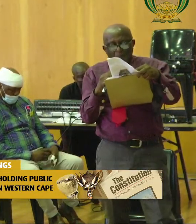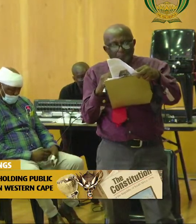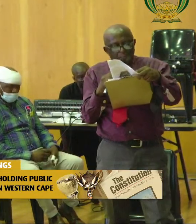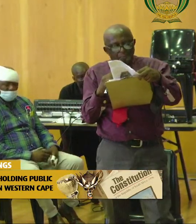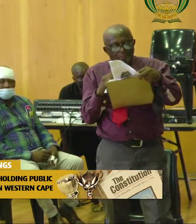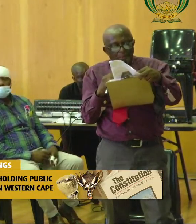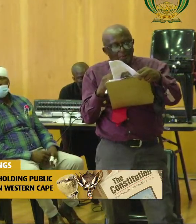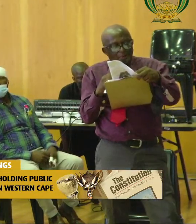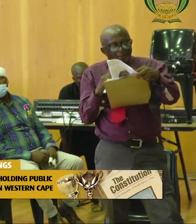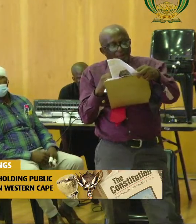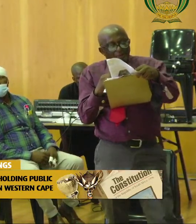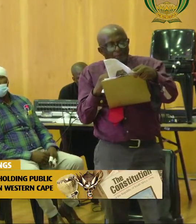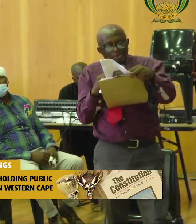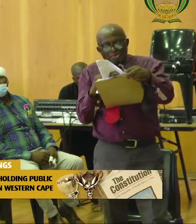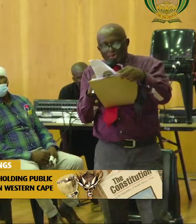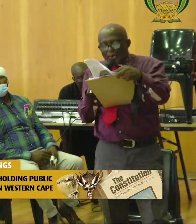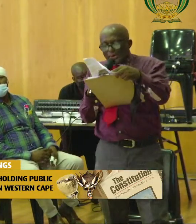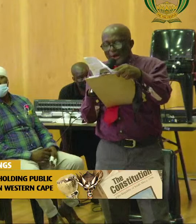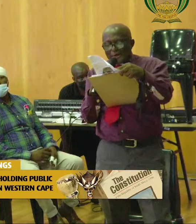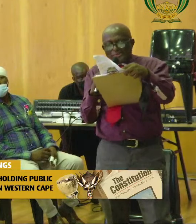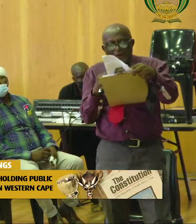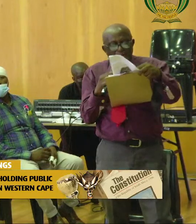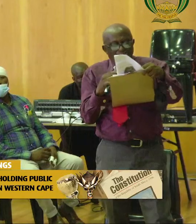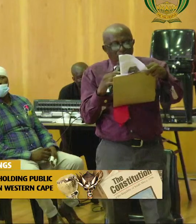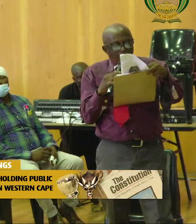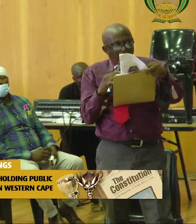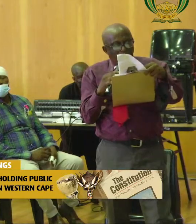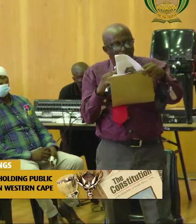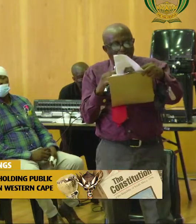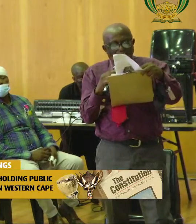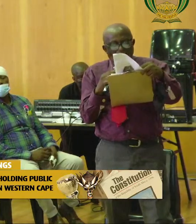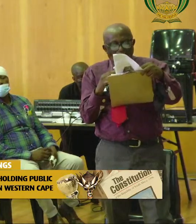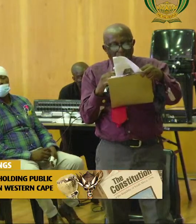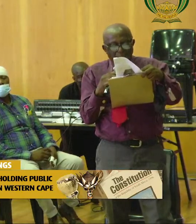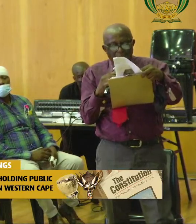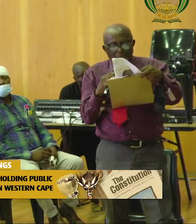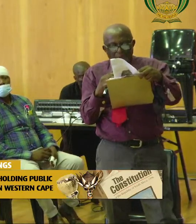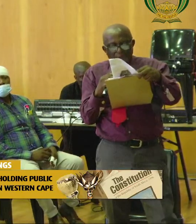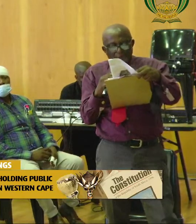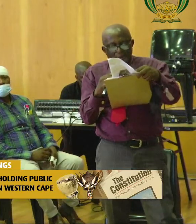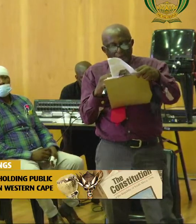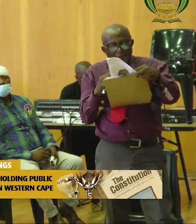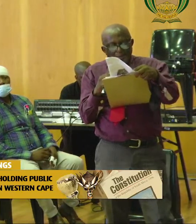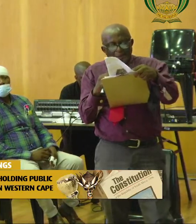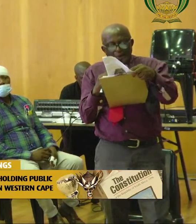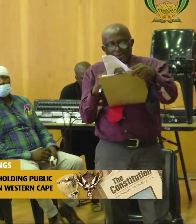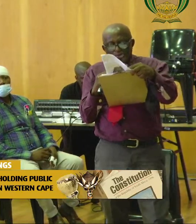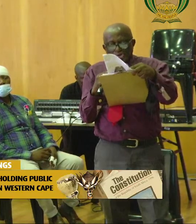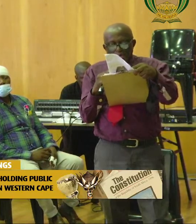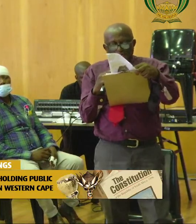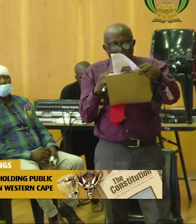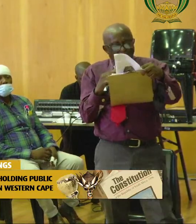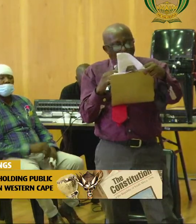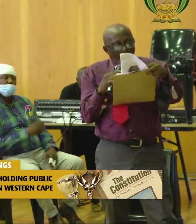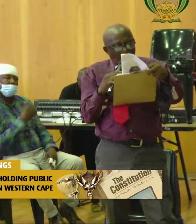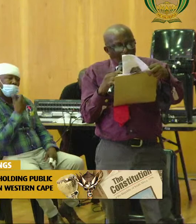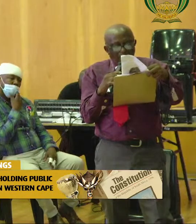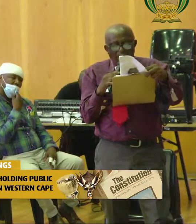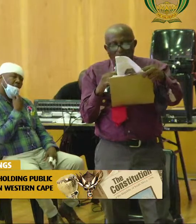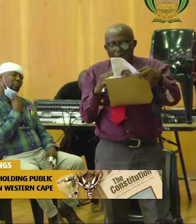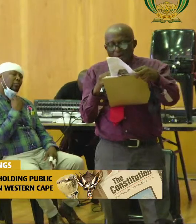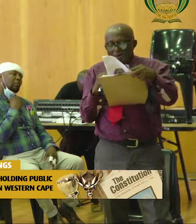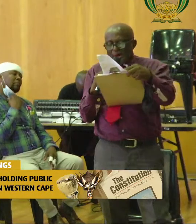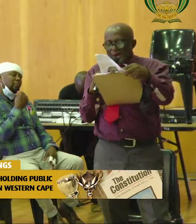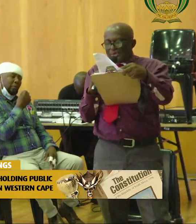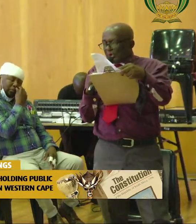people. It should address issues there, and it should be